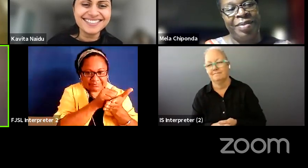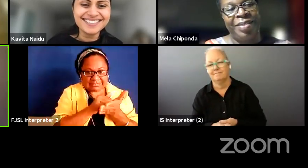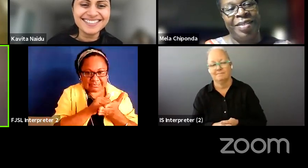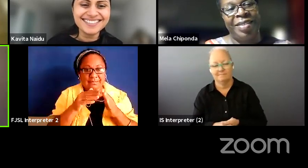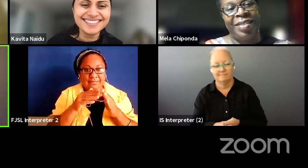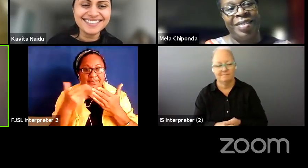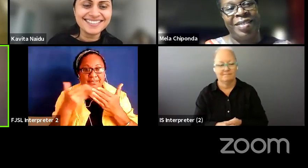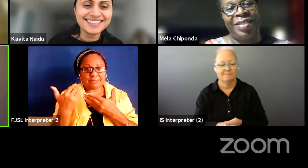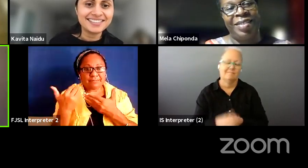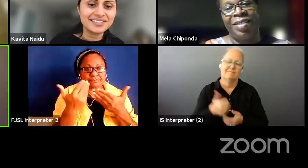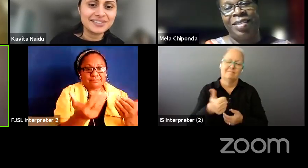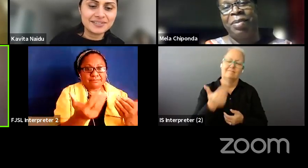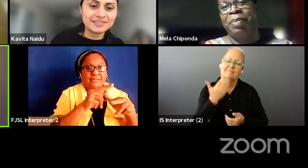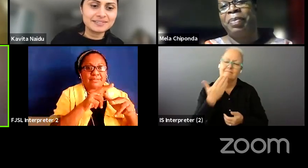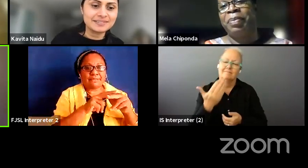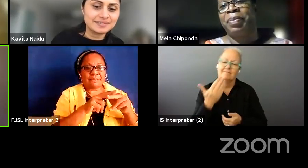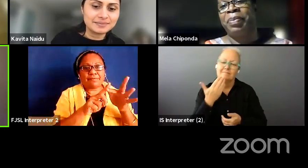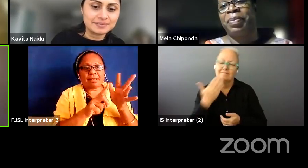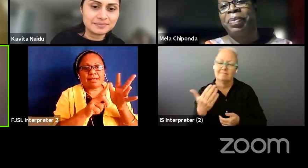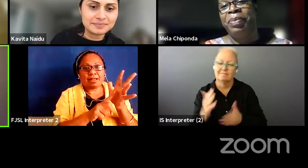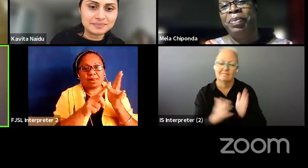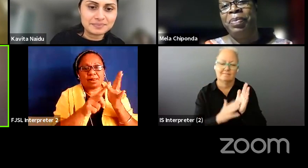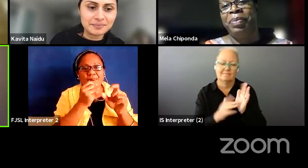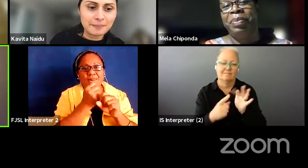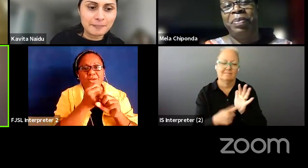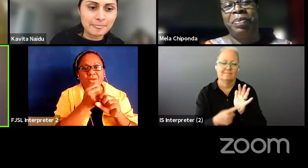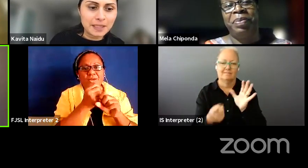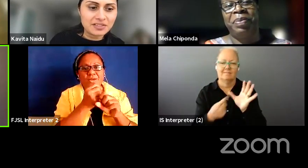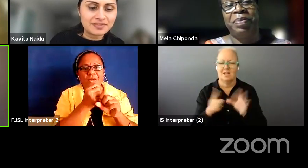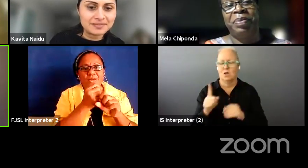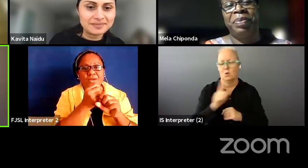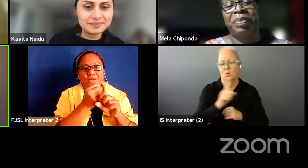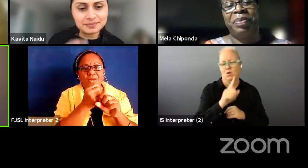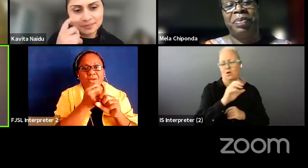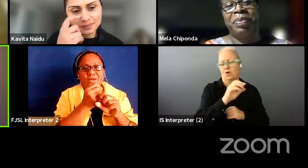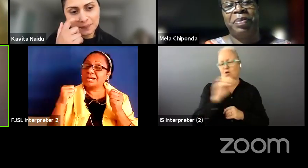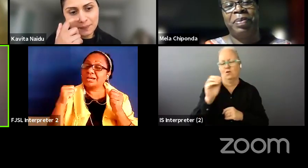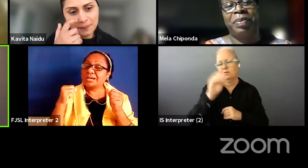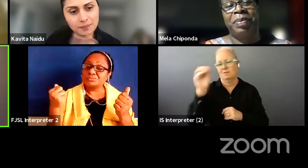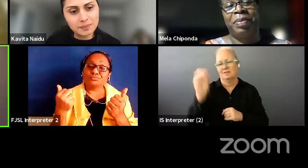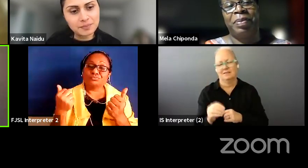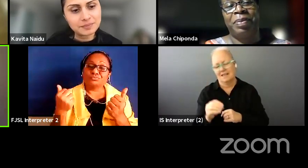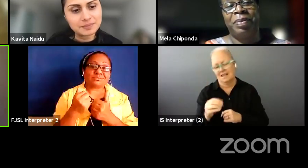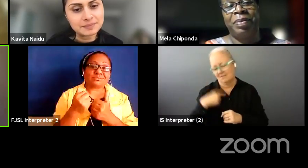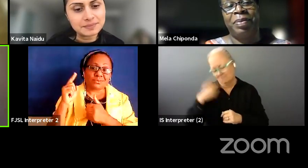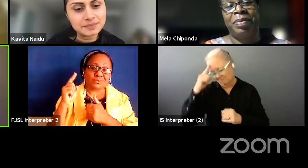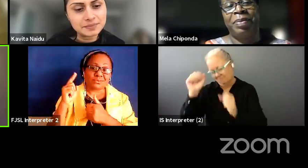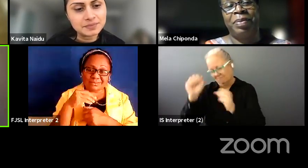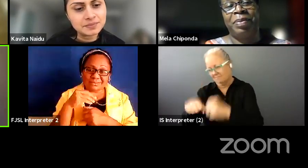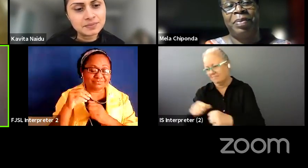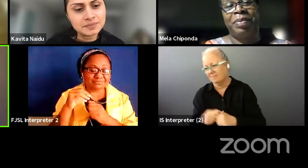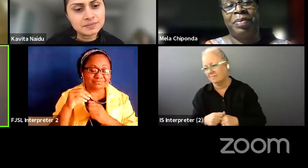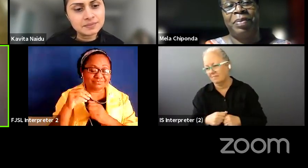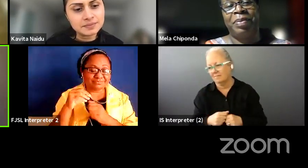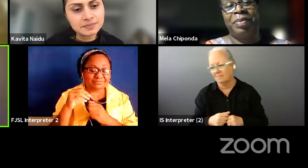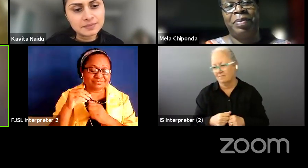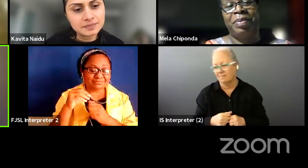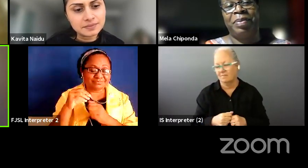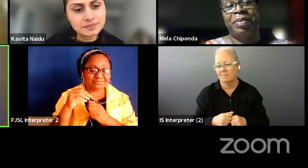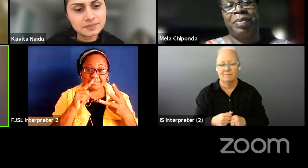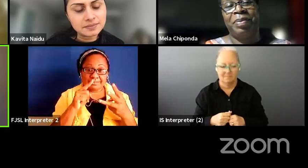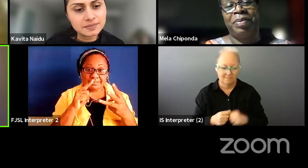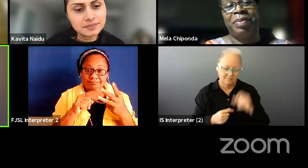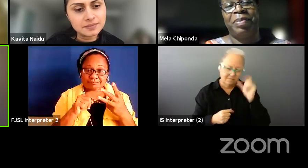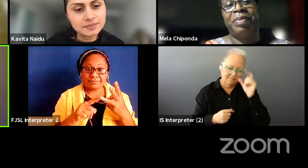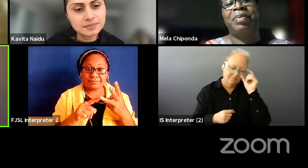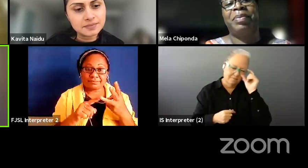Excellent, and thank you, Mela, for that. 100% agreed. I think just three things. One, debt moratoriums and